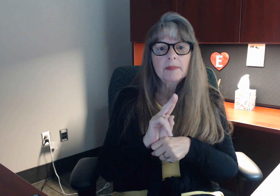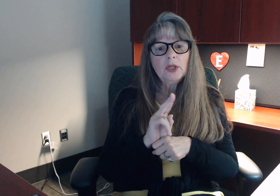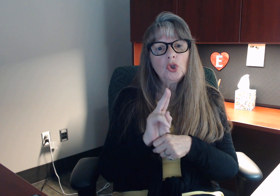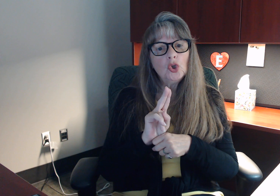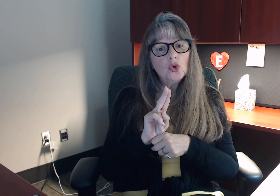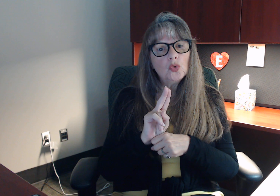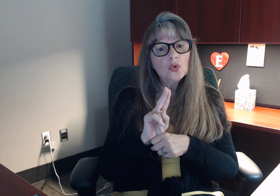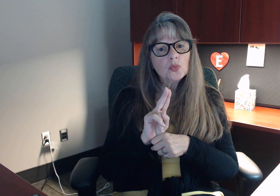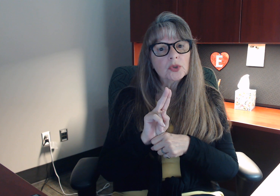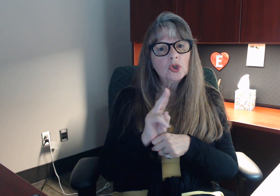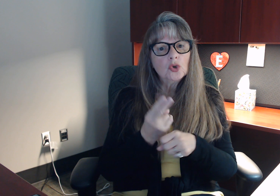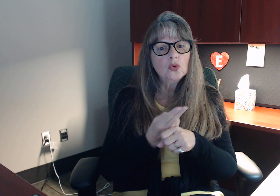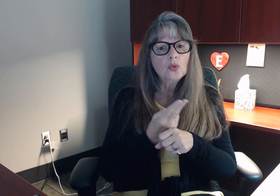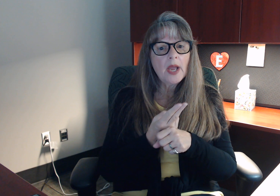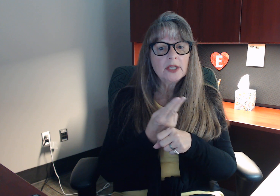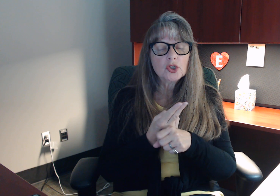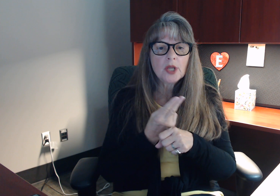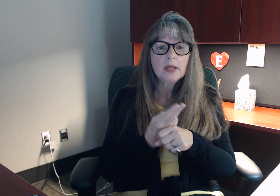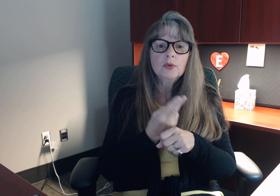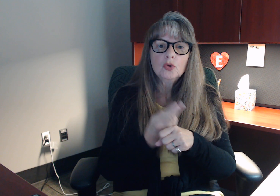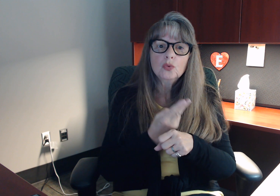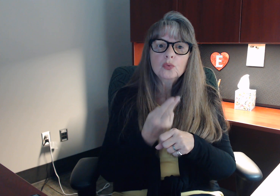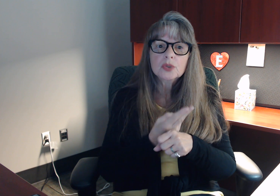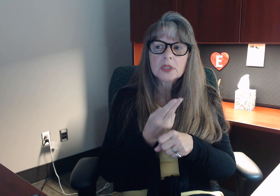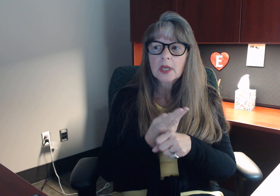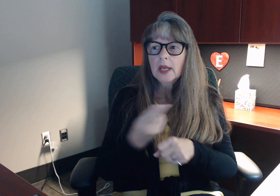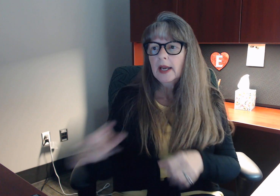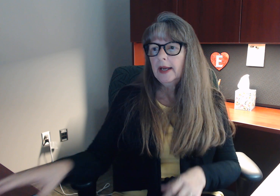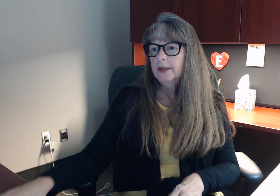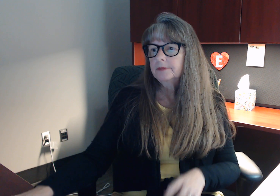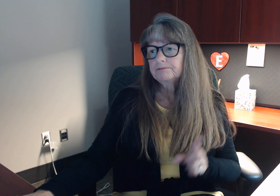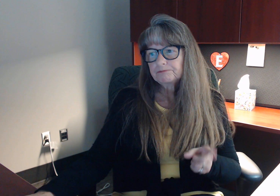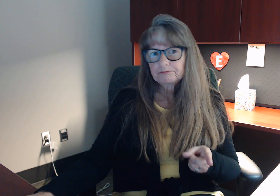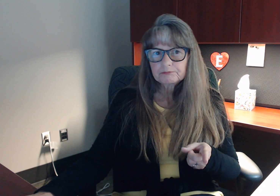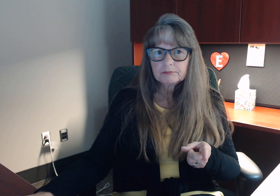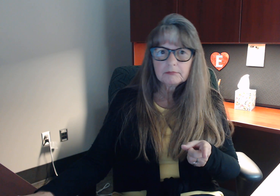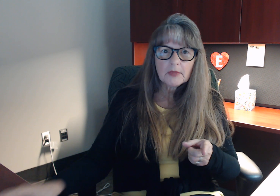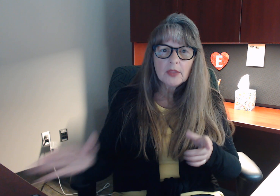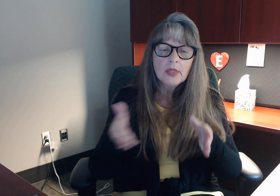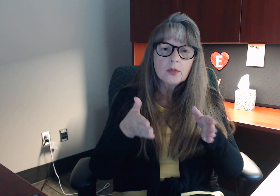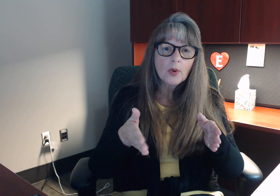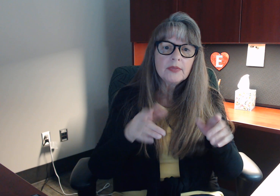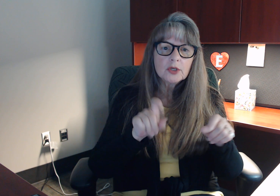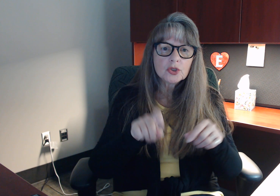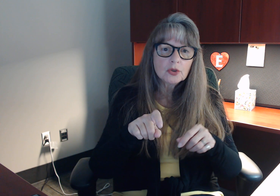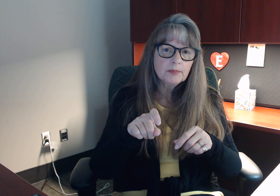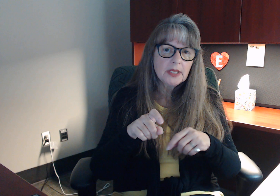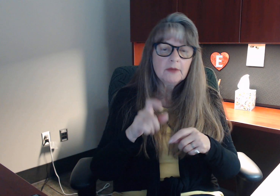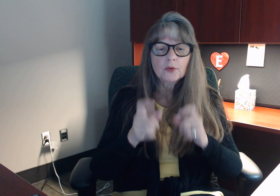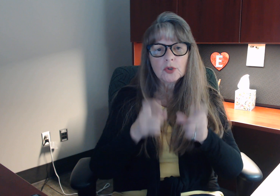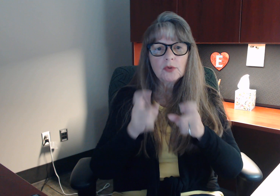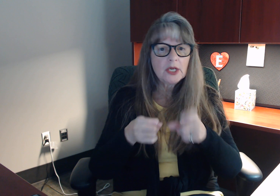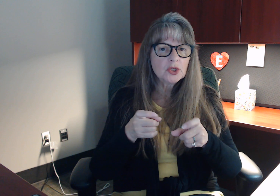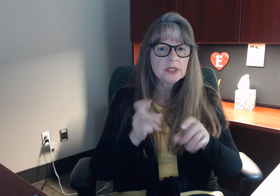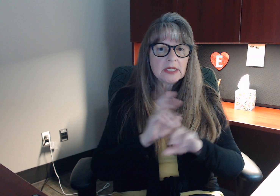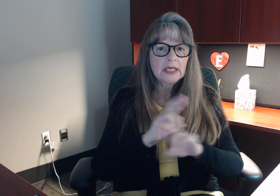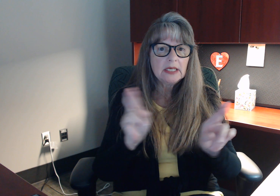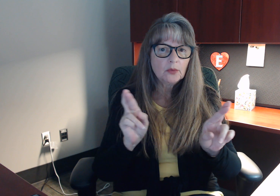being used with the U hand shape used. And then the way that it should be for donations and getting it ready